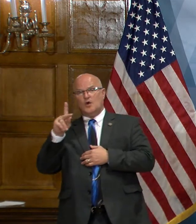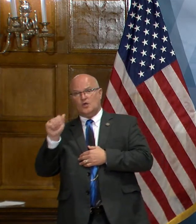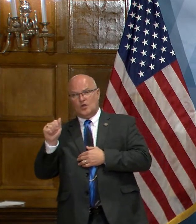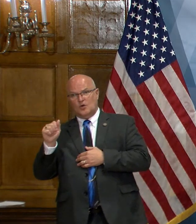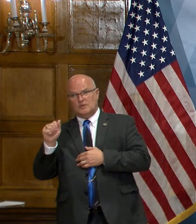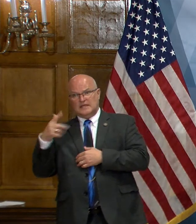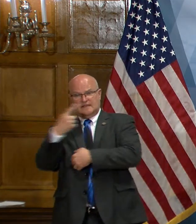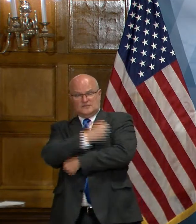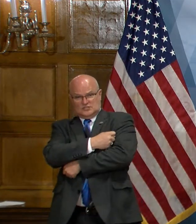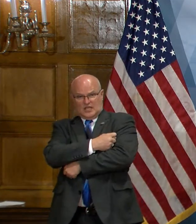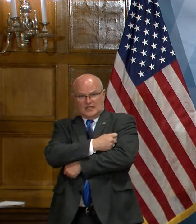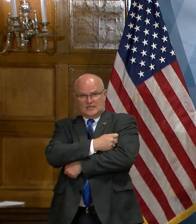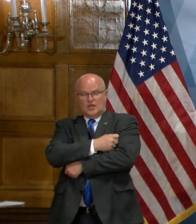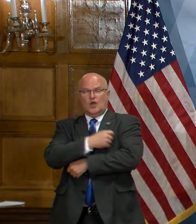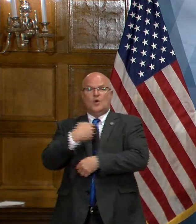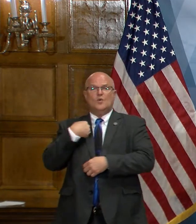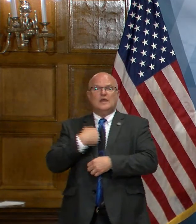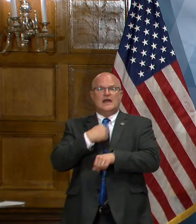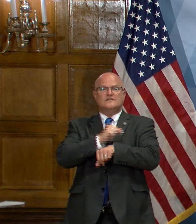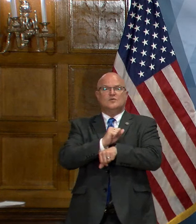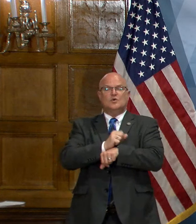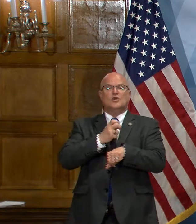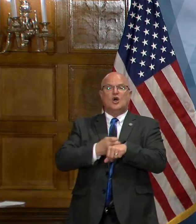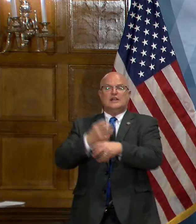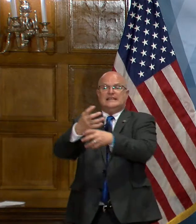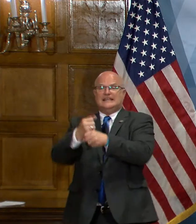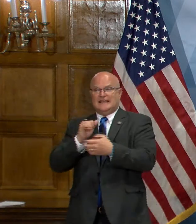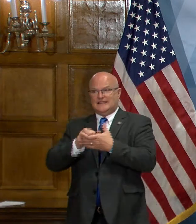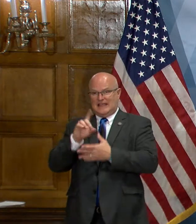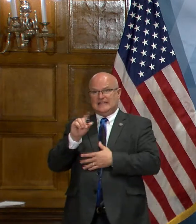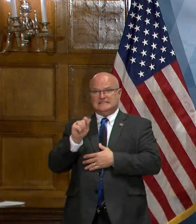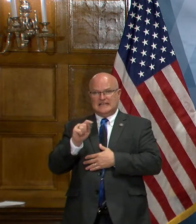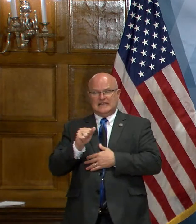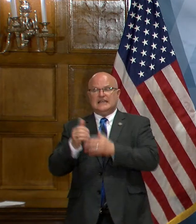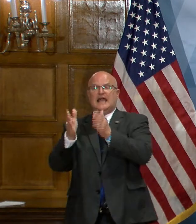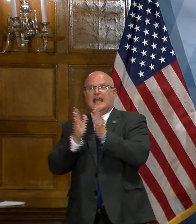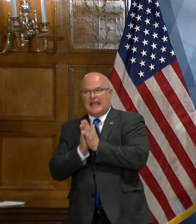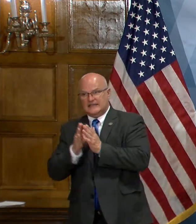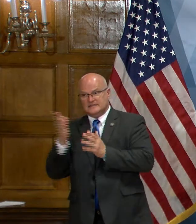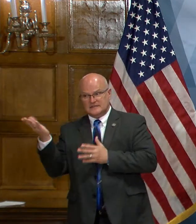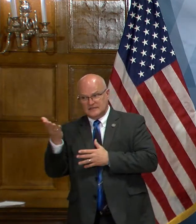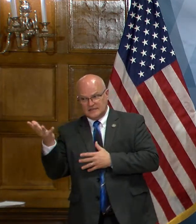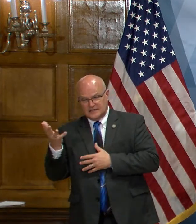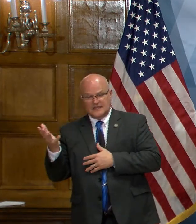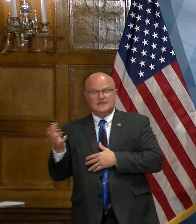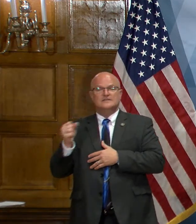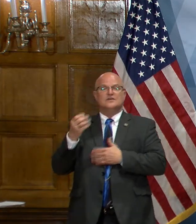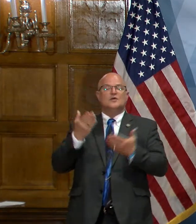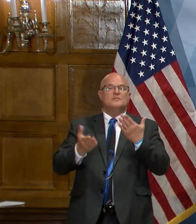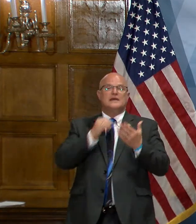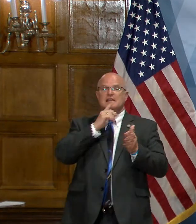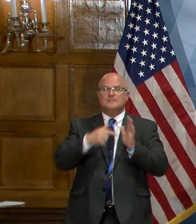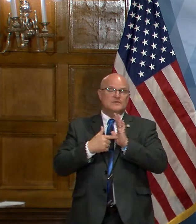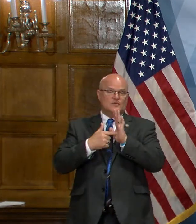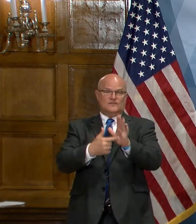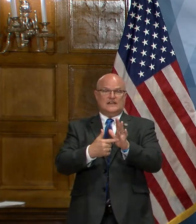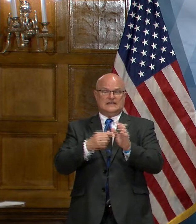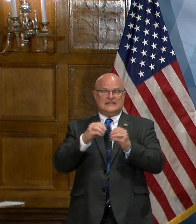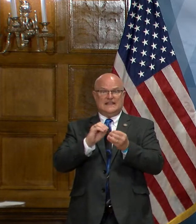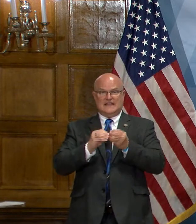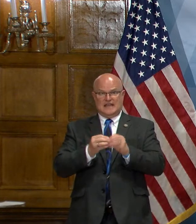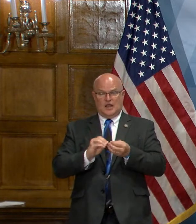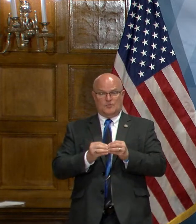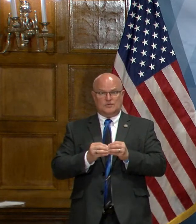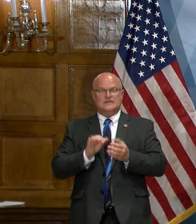Dallas and they get their shot. We have to work hard to get that data and to ask for it. And so it may not be reflected in